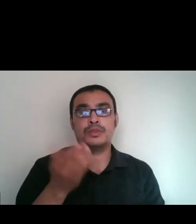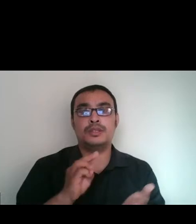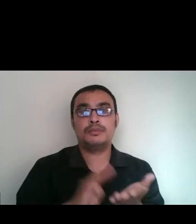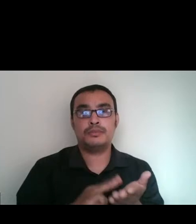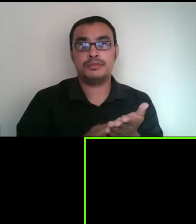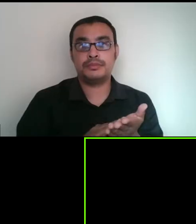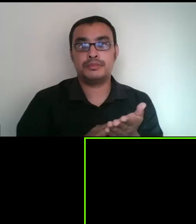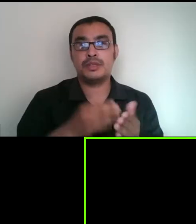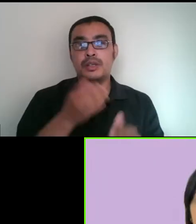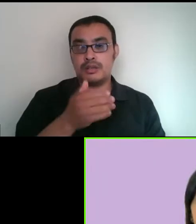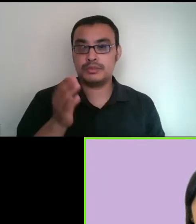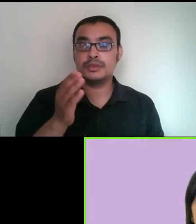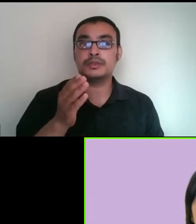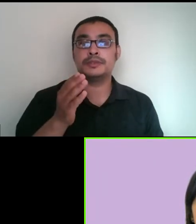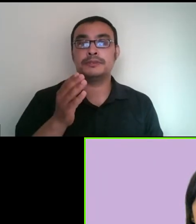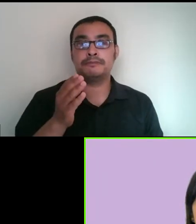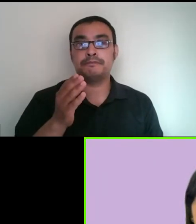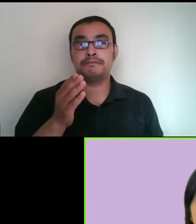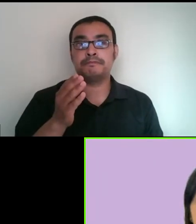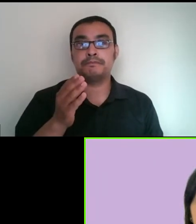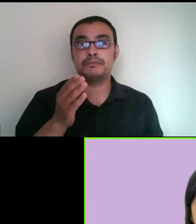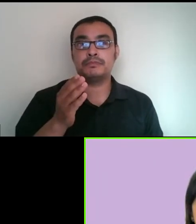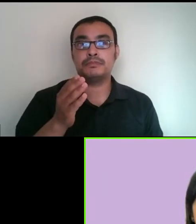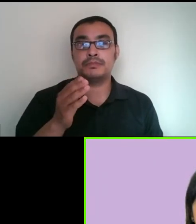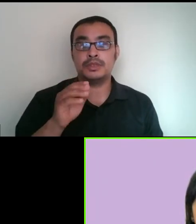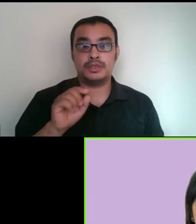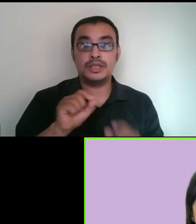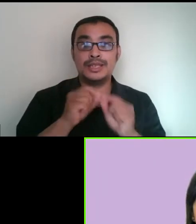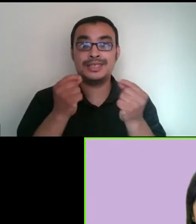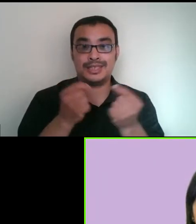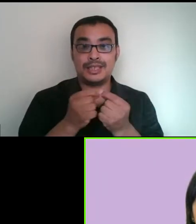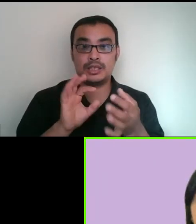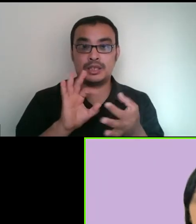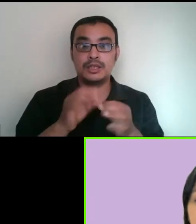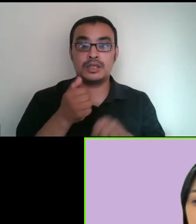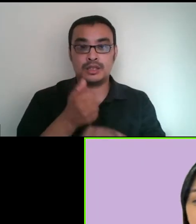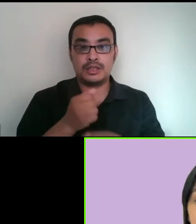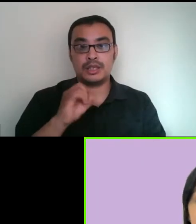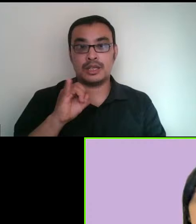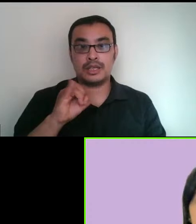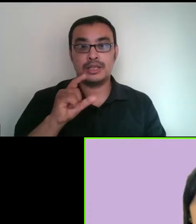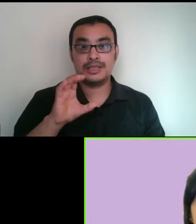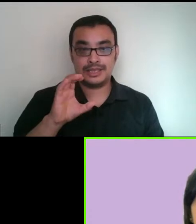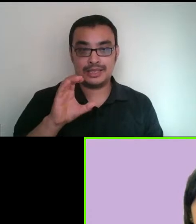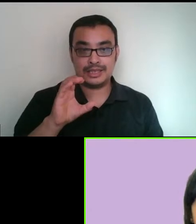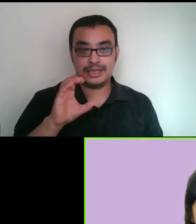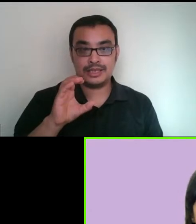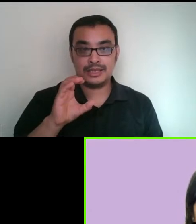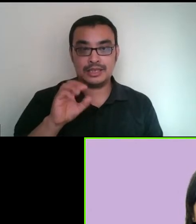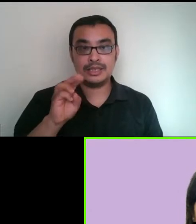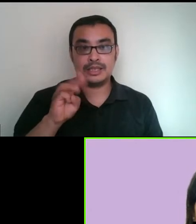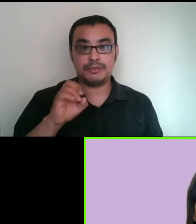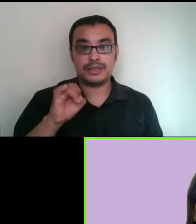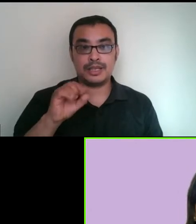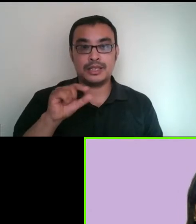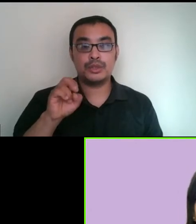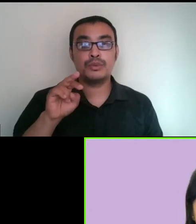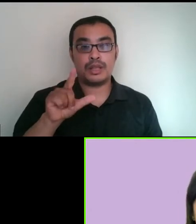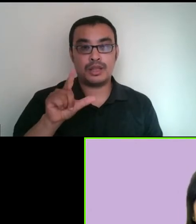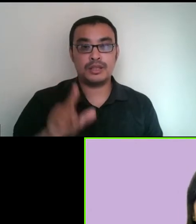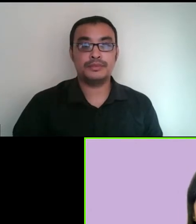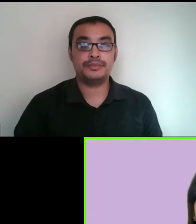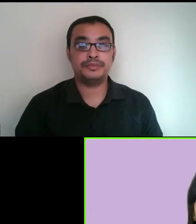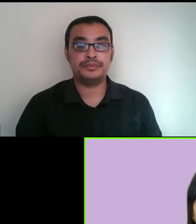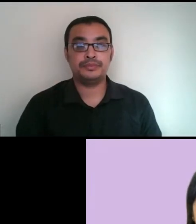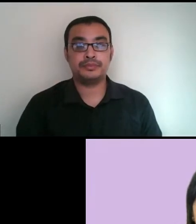I give you the floor. Thank you. Thank you very much, Diandita, and thanks to all our participants. And I don't know